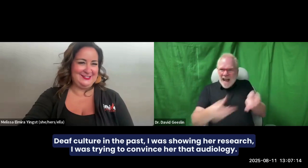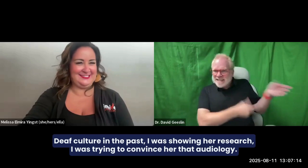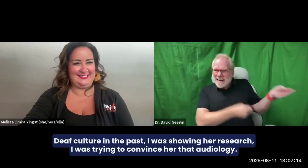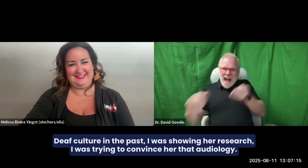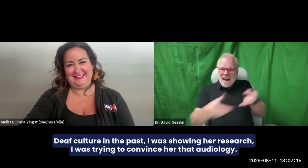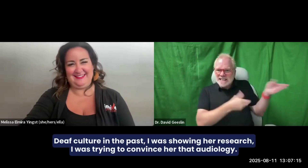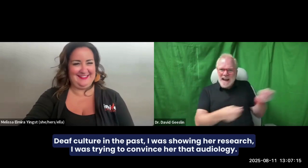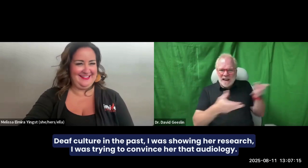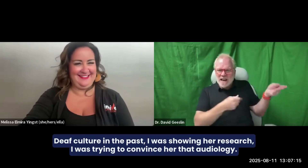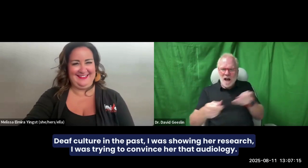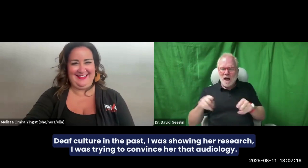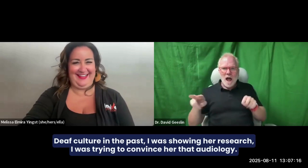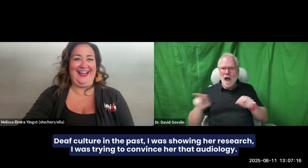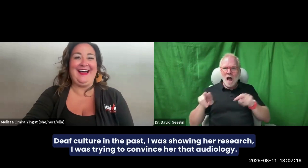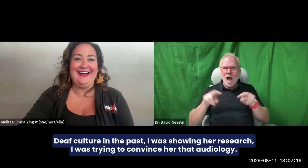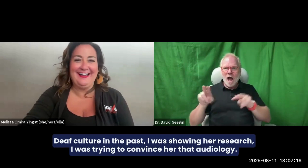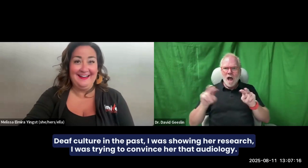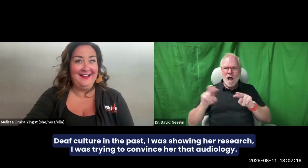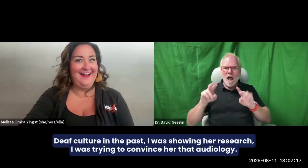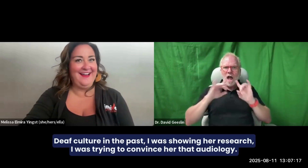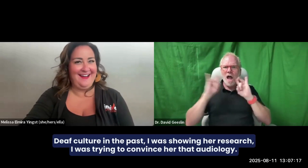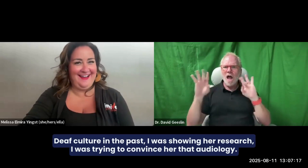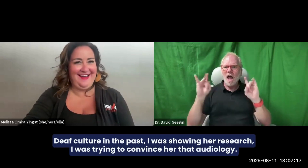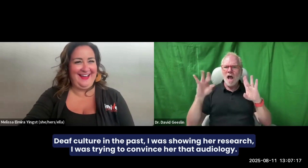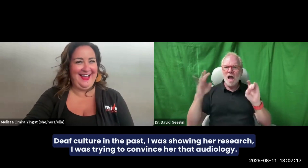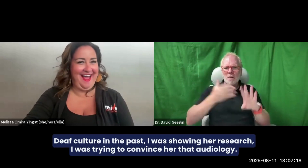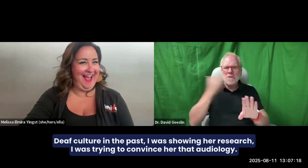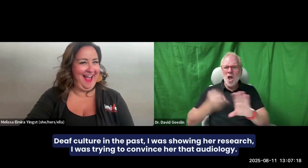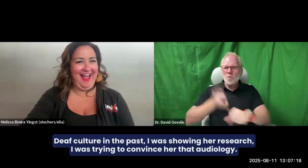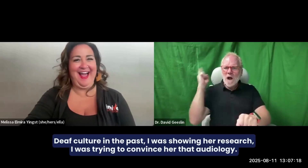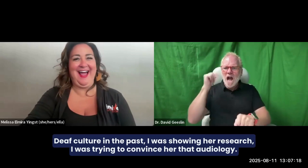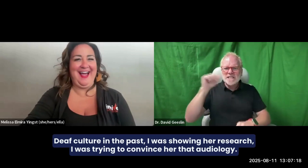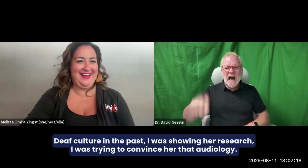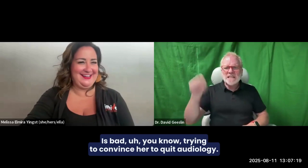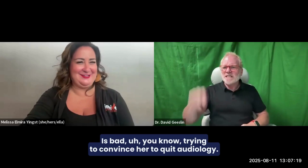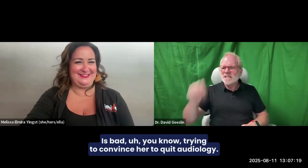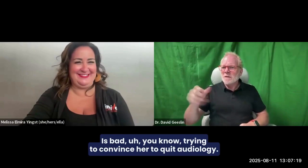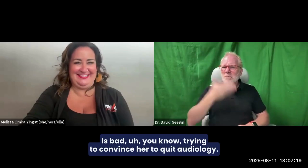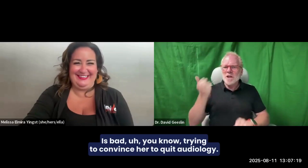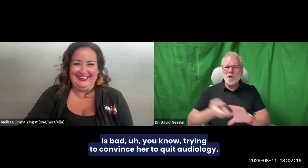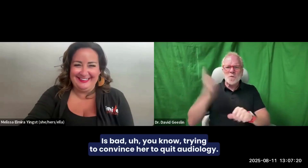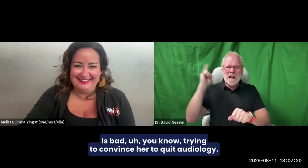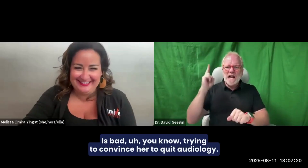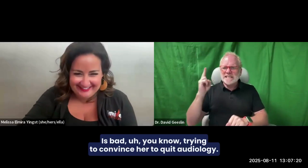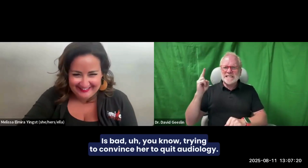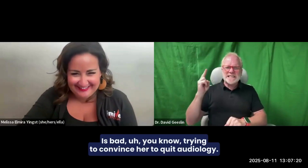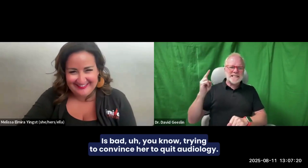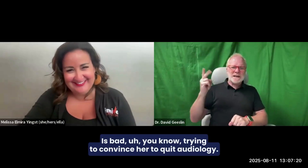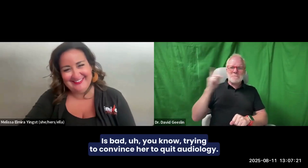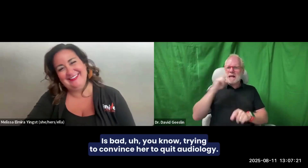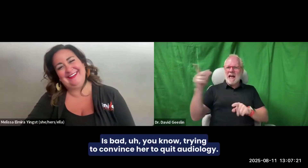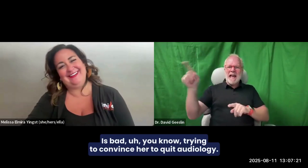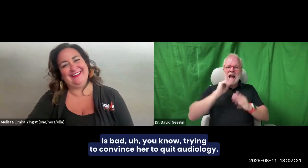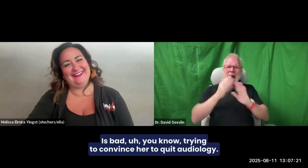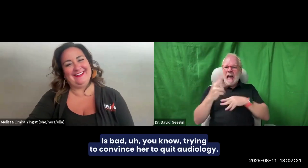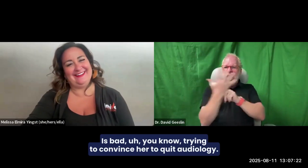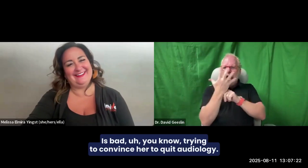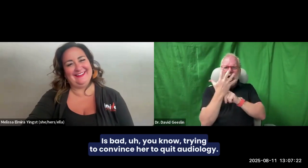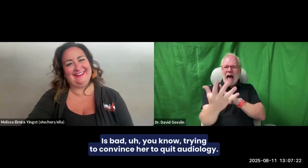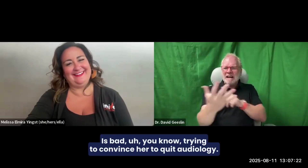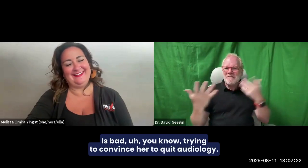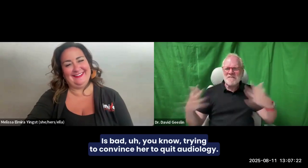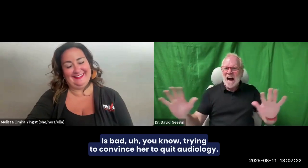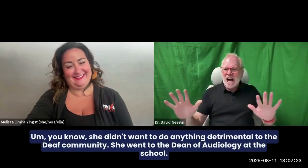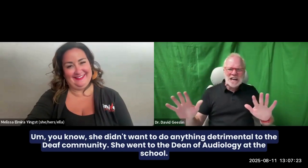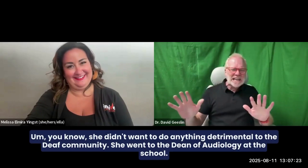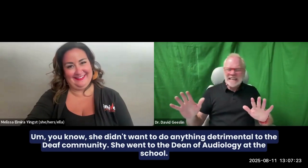culture in the past. I was showing her research. I was trying to convince her that audiology is bad, trying to convince her to quit